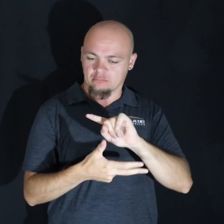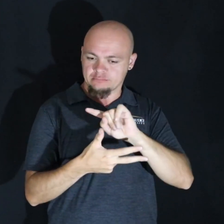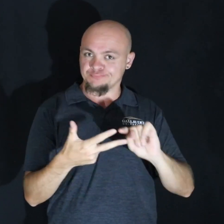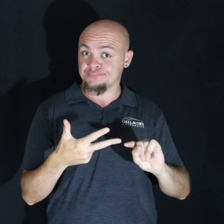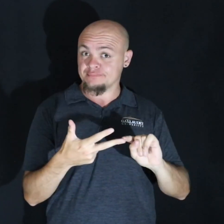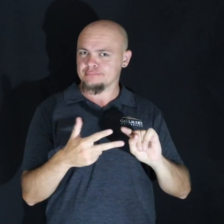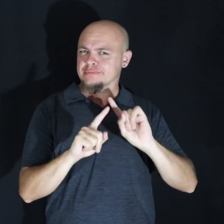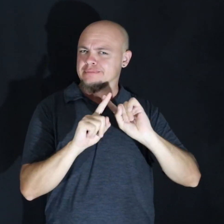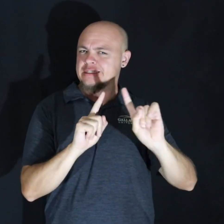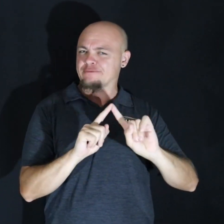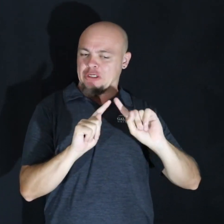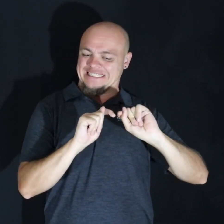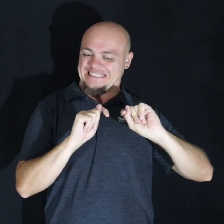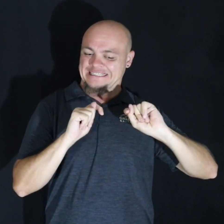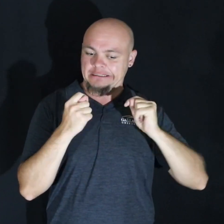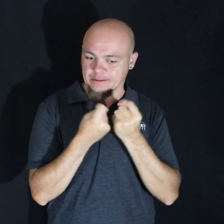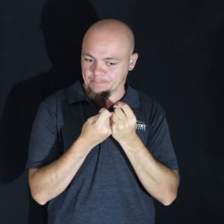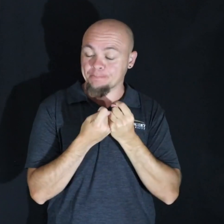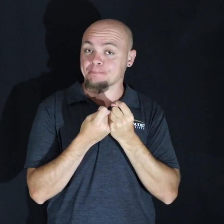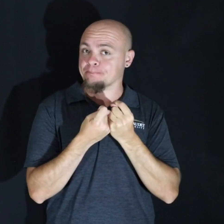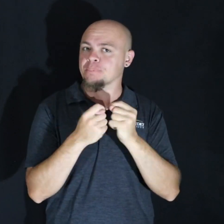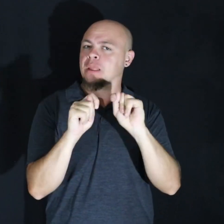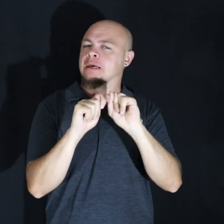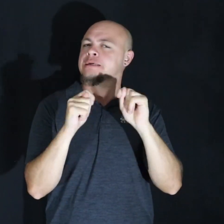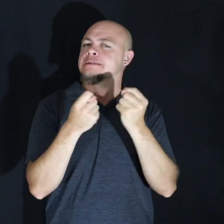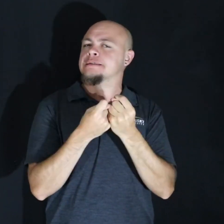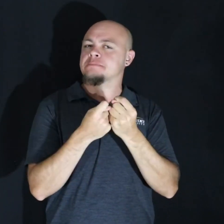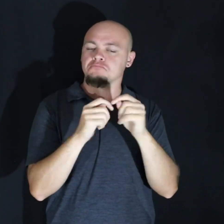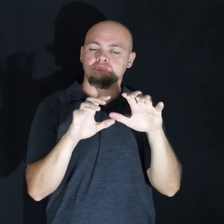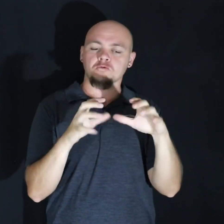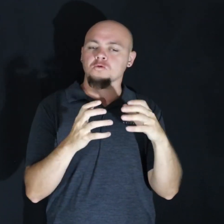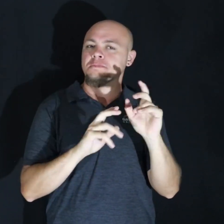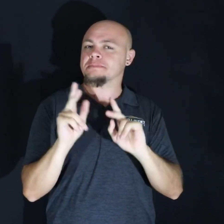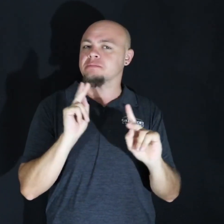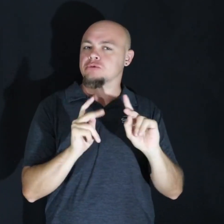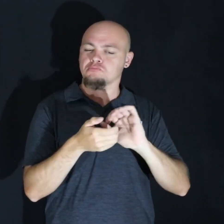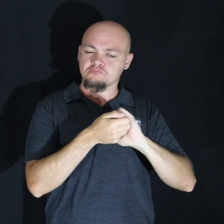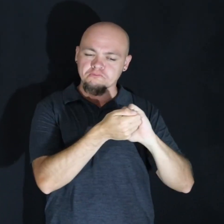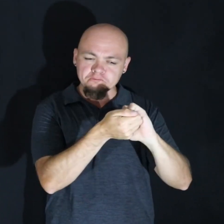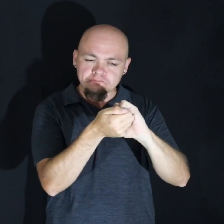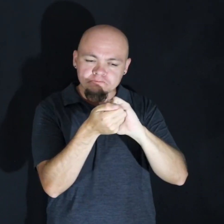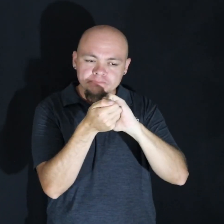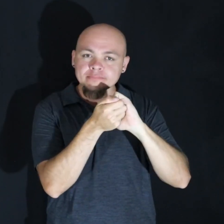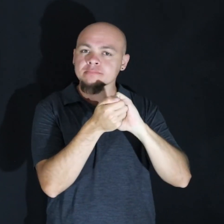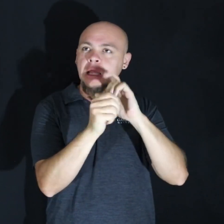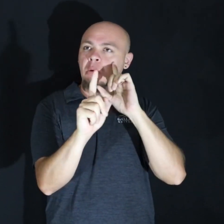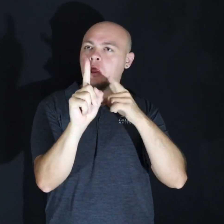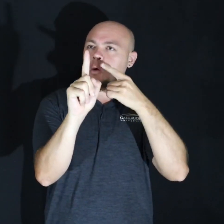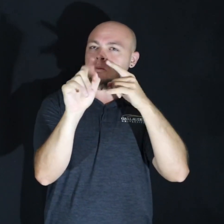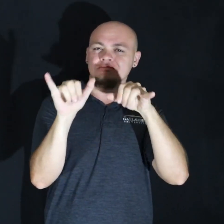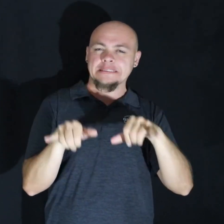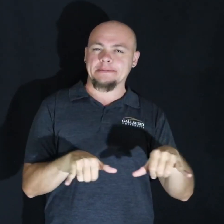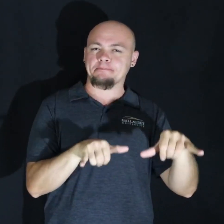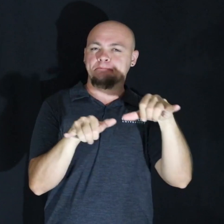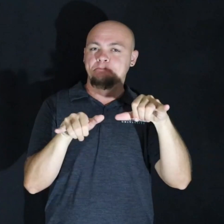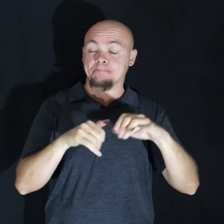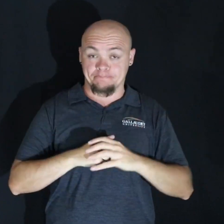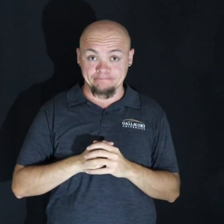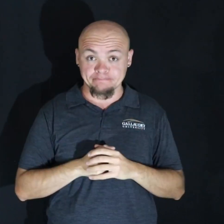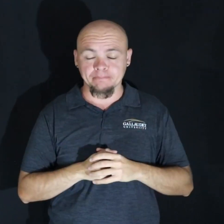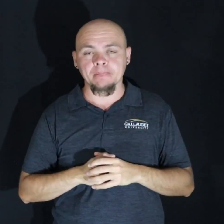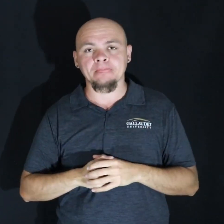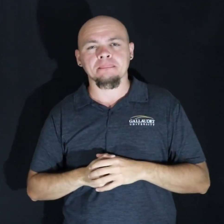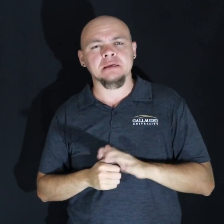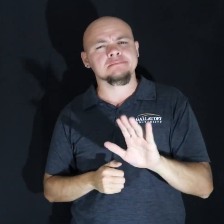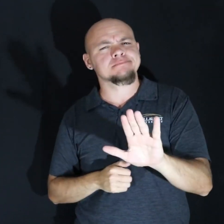all teams. A team is simply a group of people working together with shared goals. But